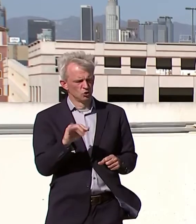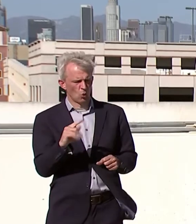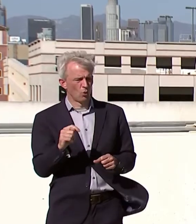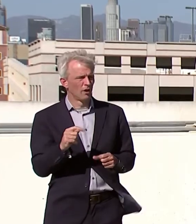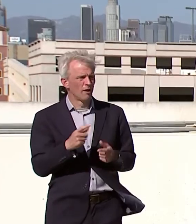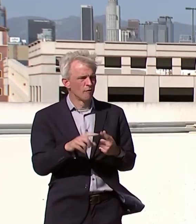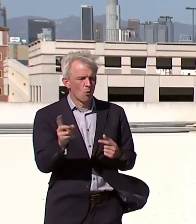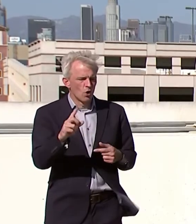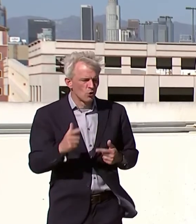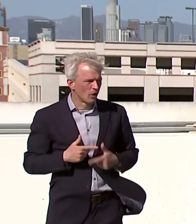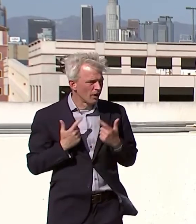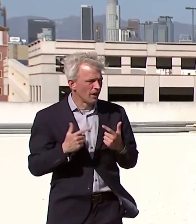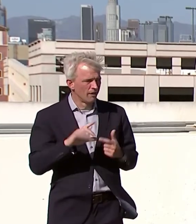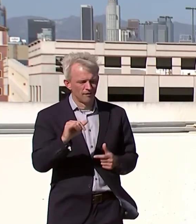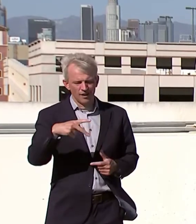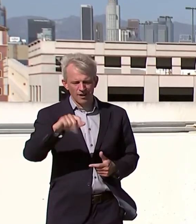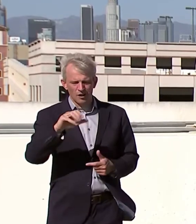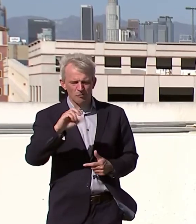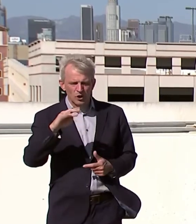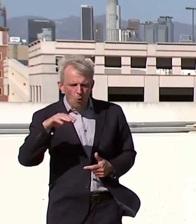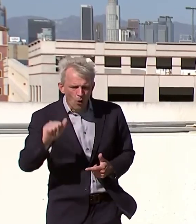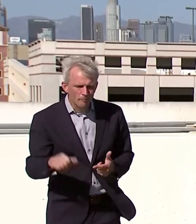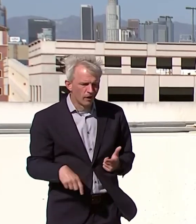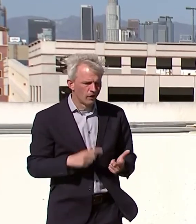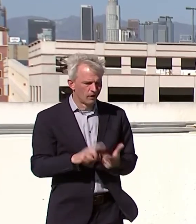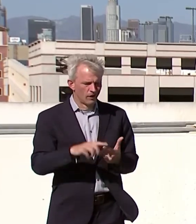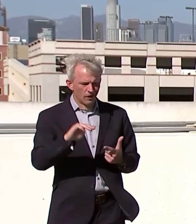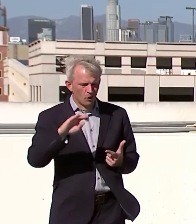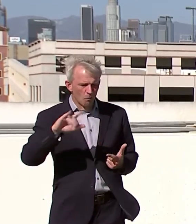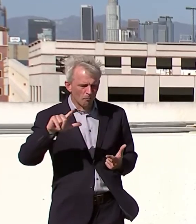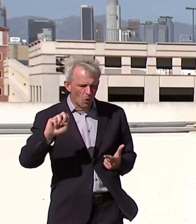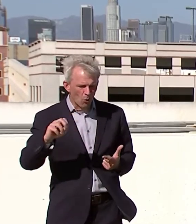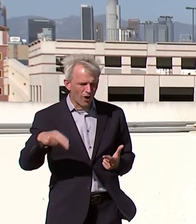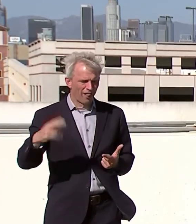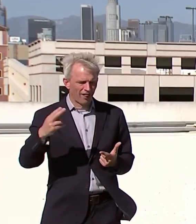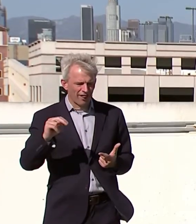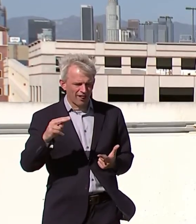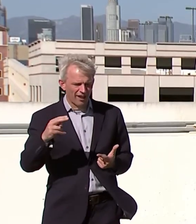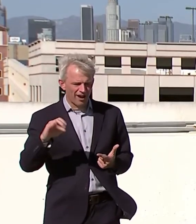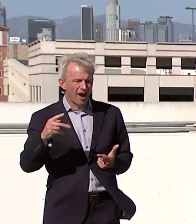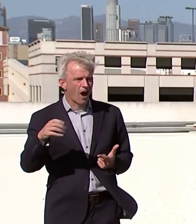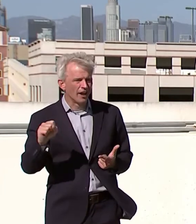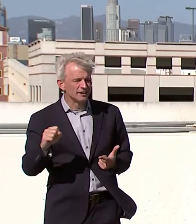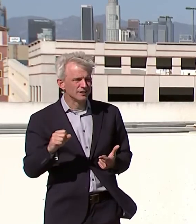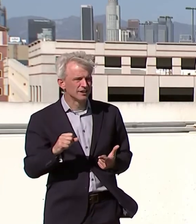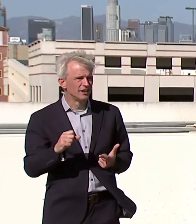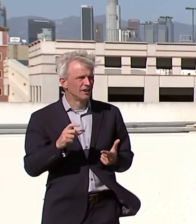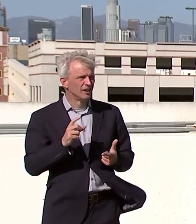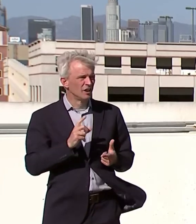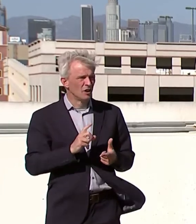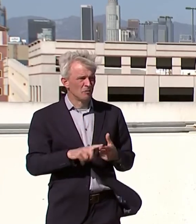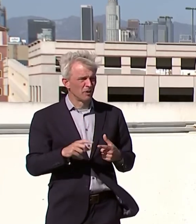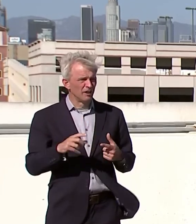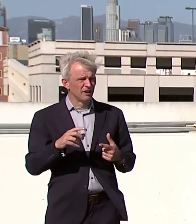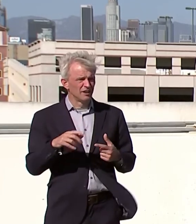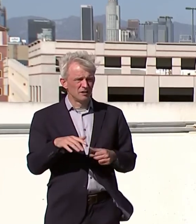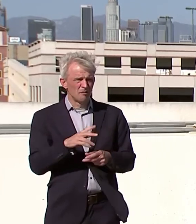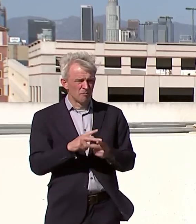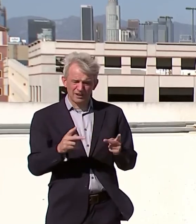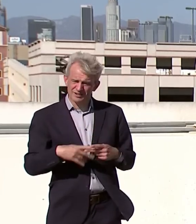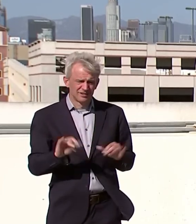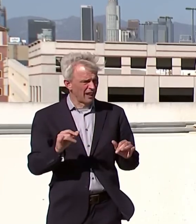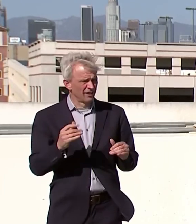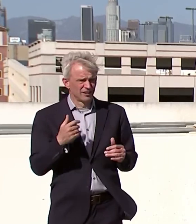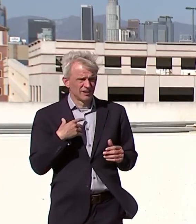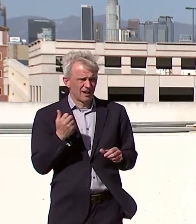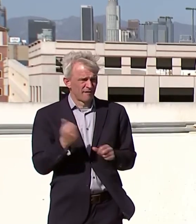like Pacoima or Boyle Heights or neighborhoods here in South LA that are still, while way down, the hardest hit, and just get everybody done there,